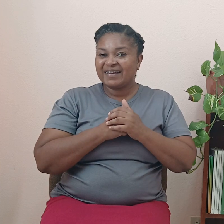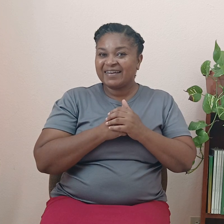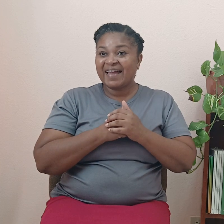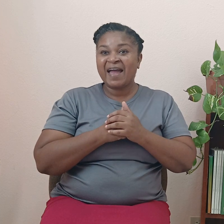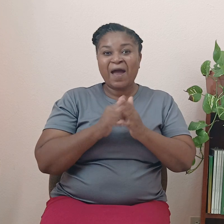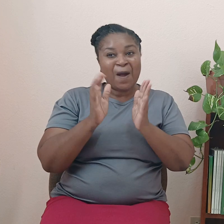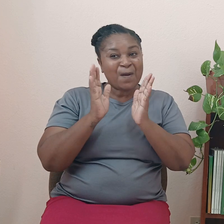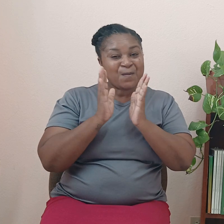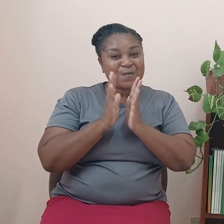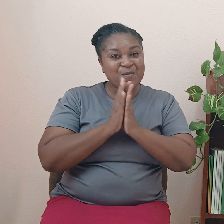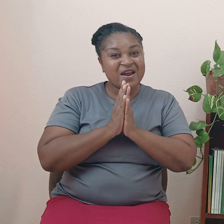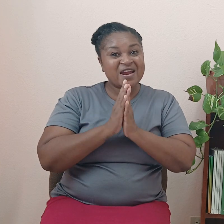prayer 3.